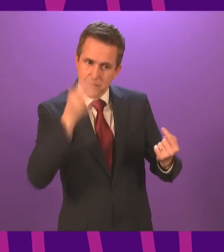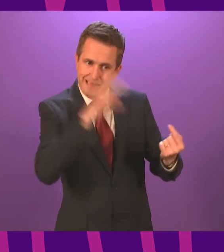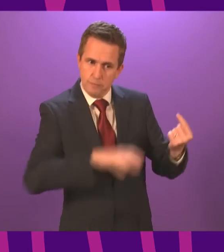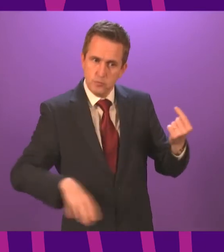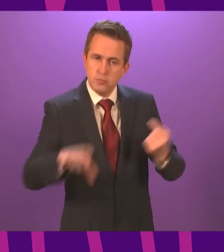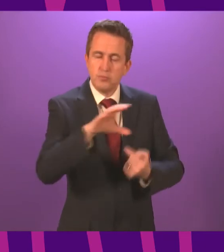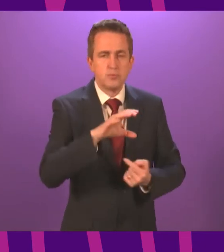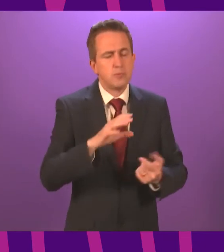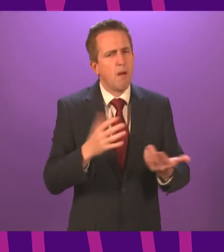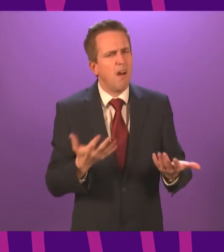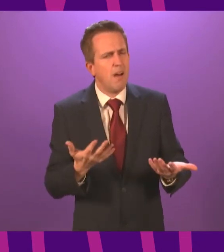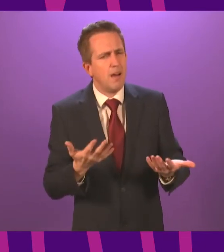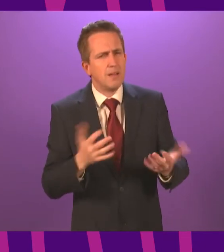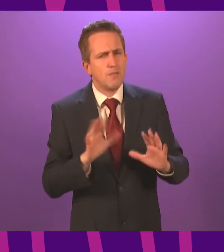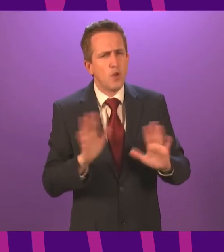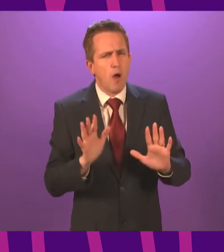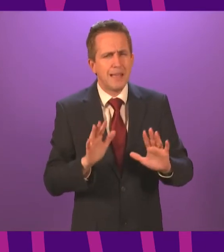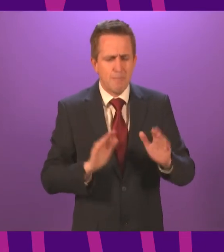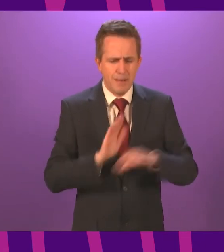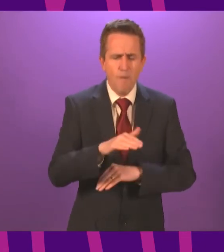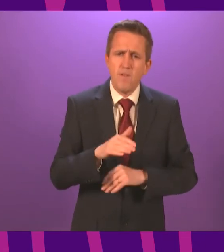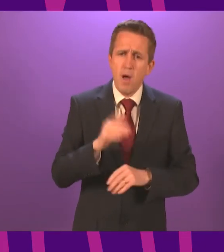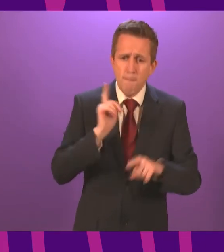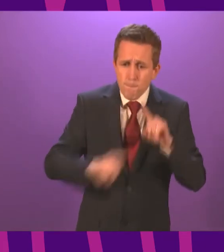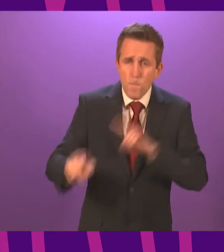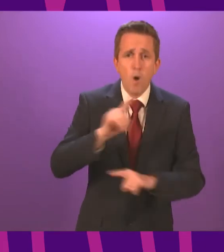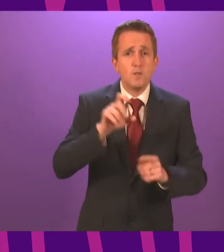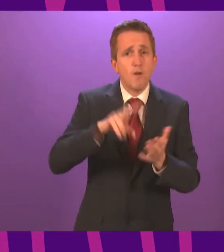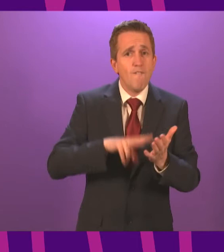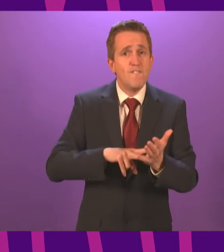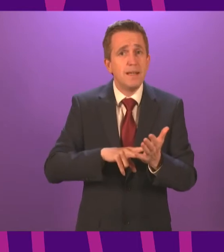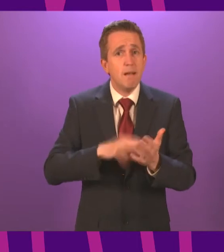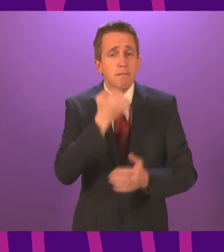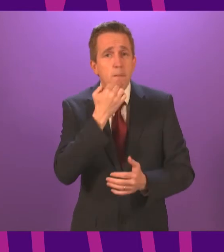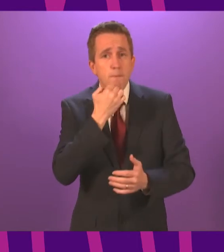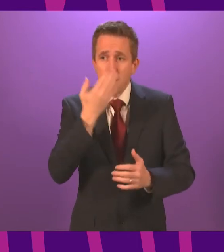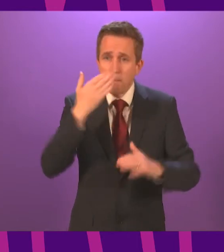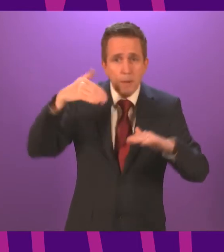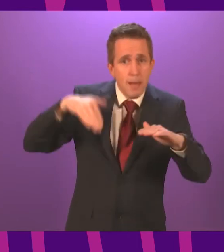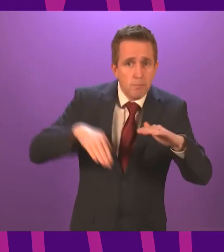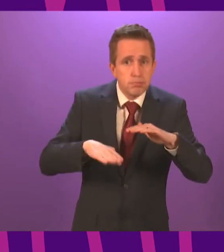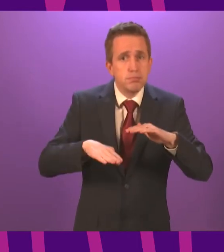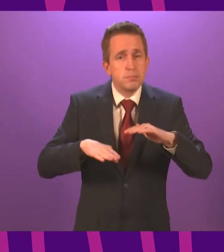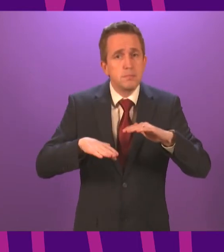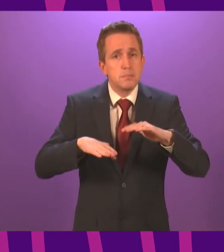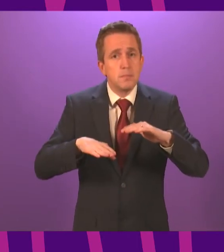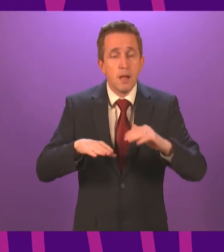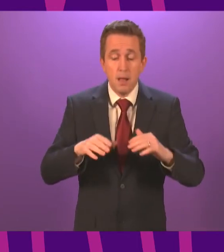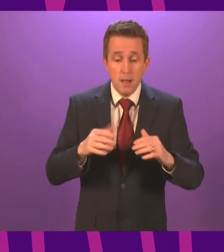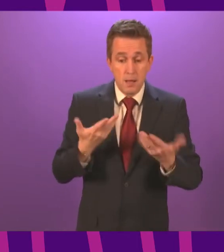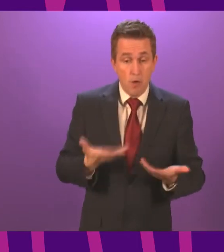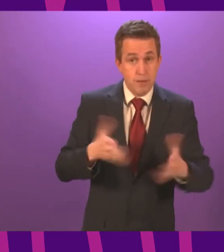breached. In fact, all but one has infection rates in decline. The infection rates and projected